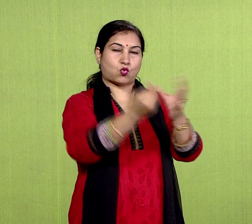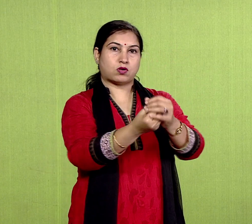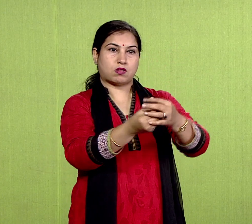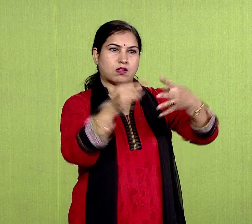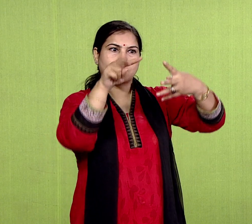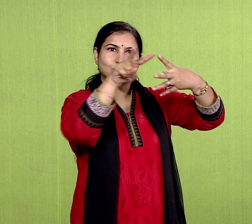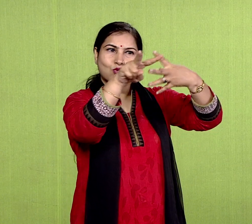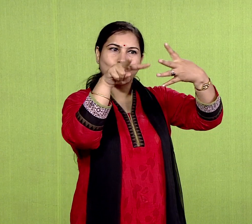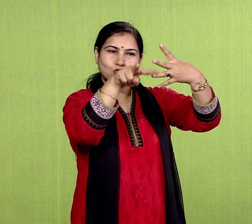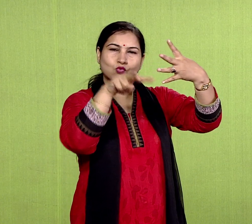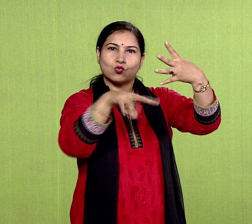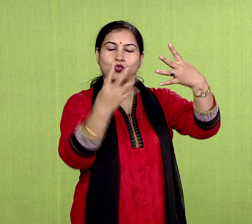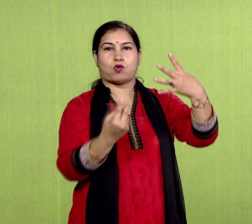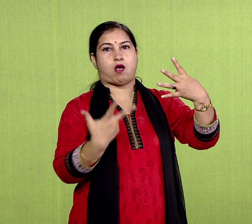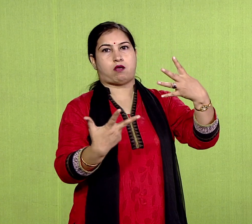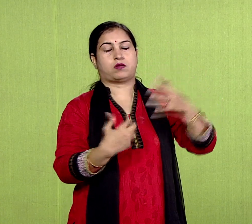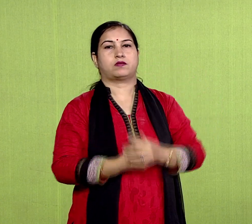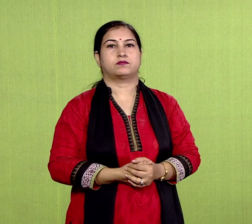Buddha told about the middle path,